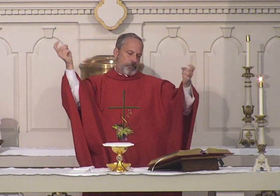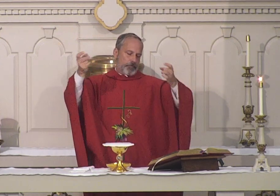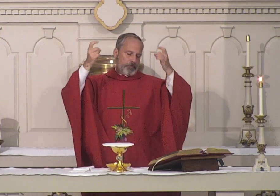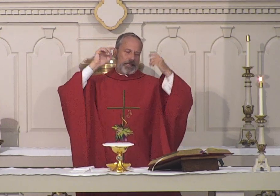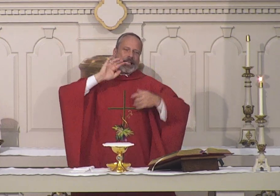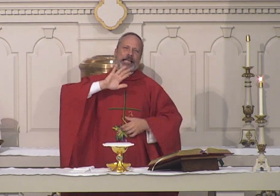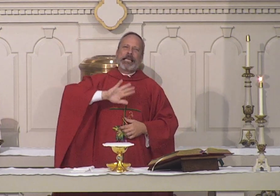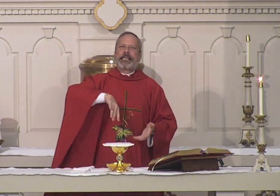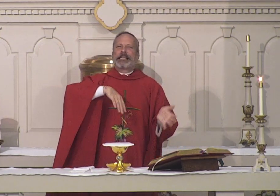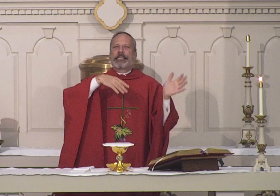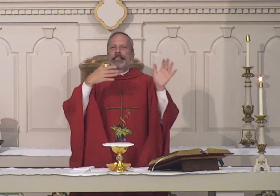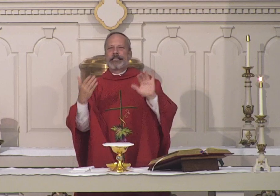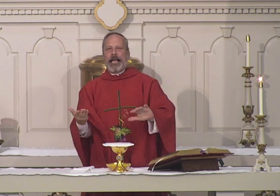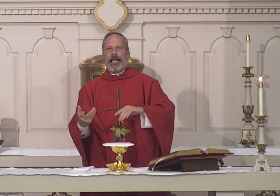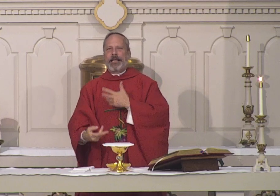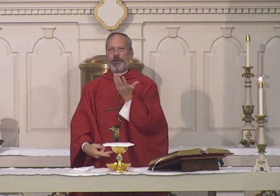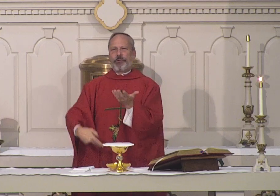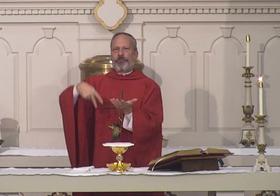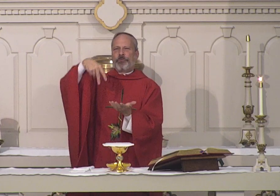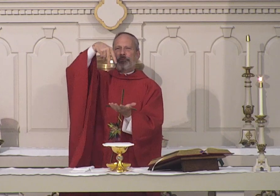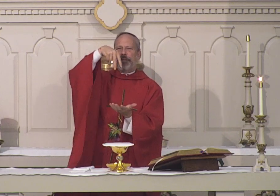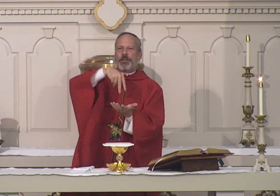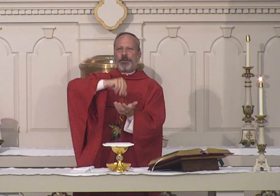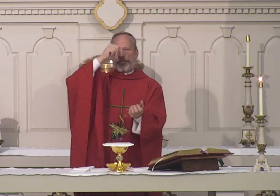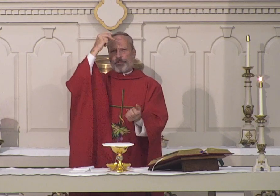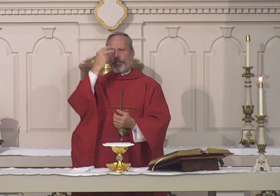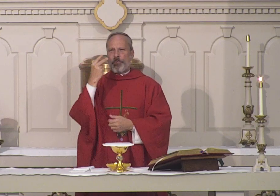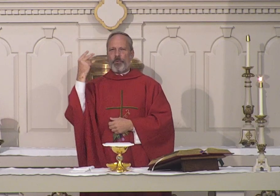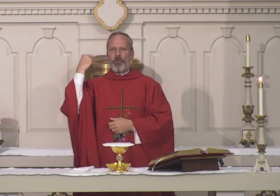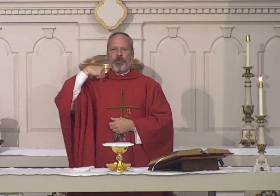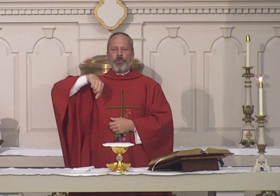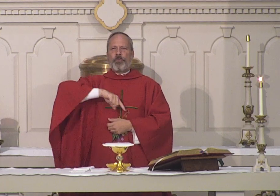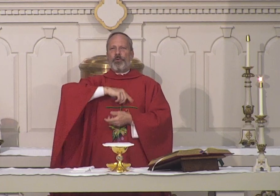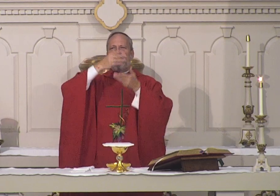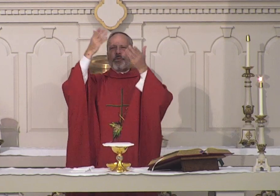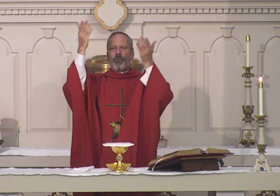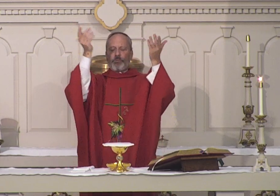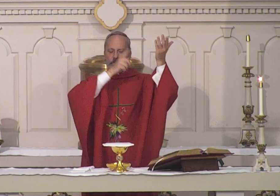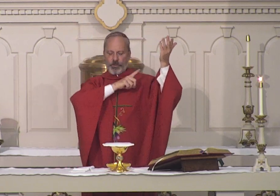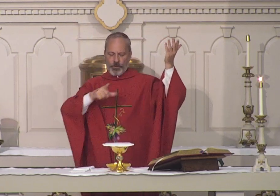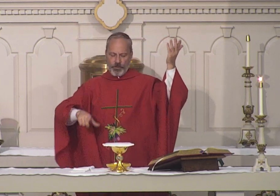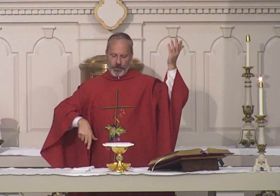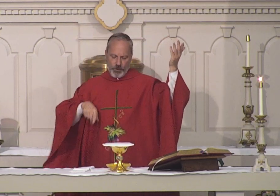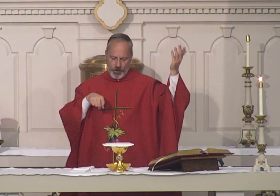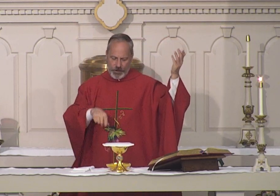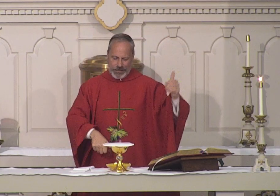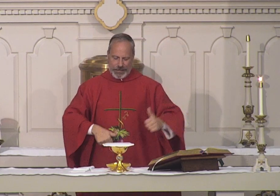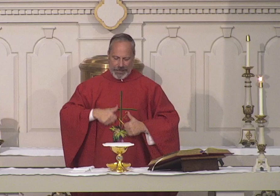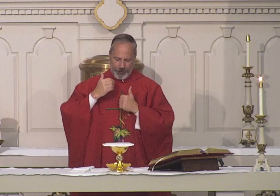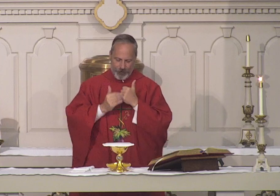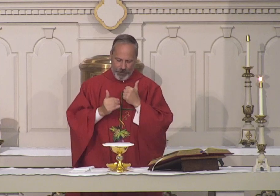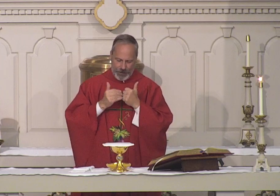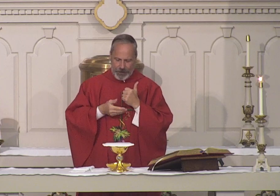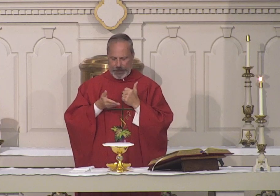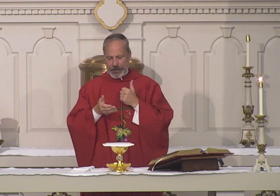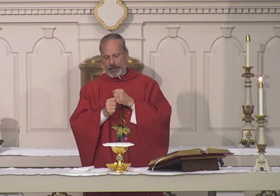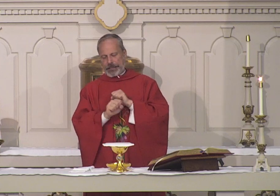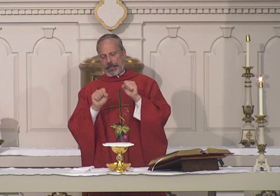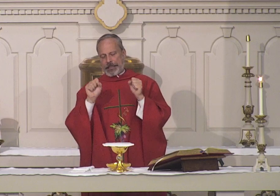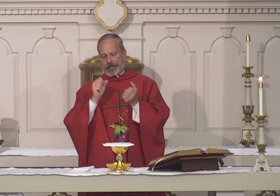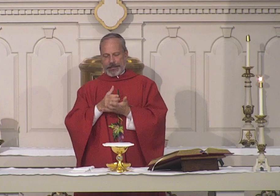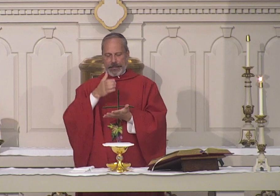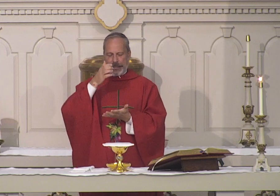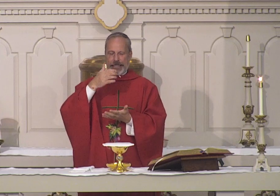Therefore, as we celebrate the memorial of his death and resurrection, we offer you, Lord, the bread of life and the chalice